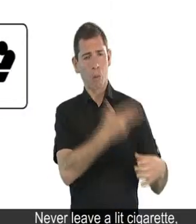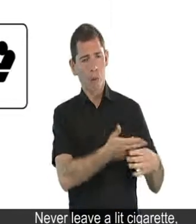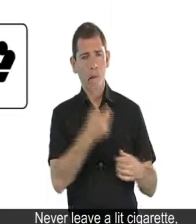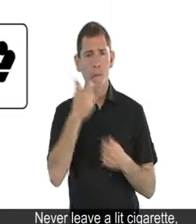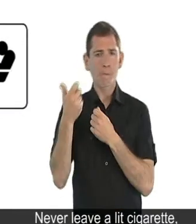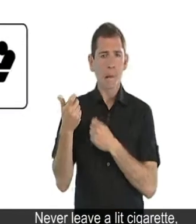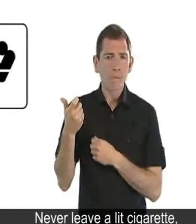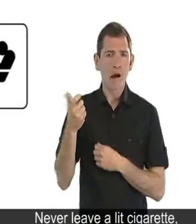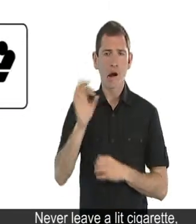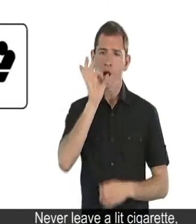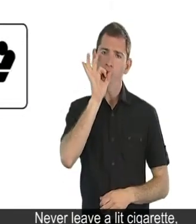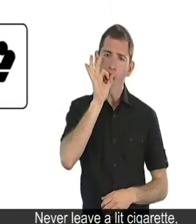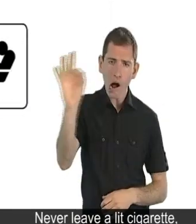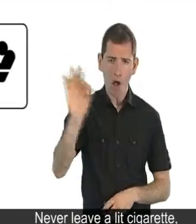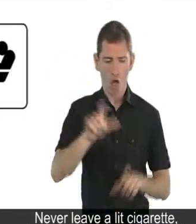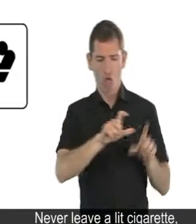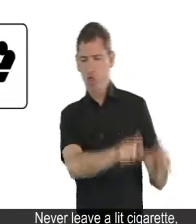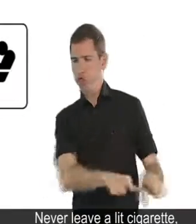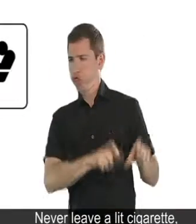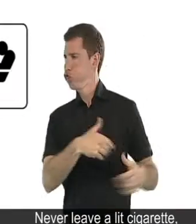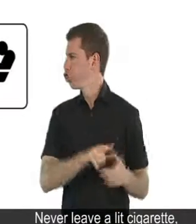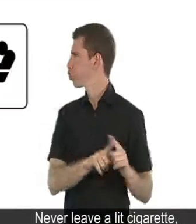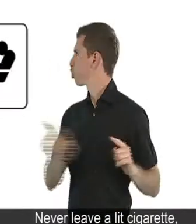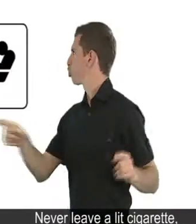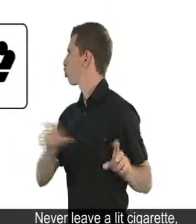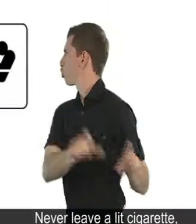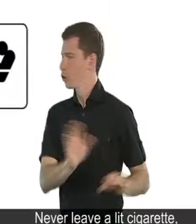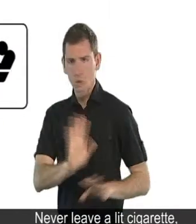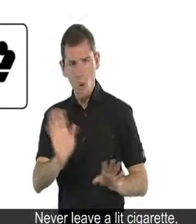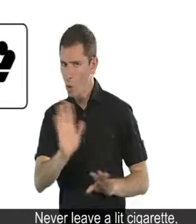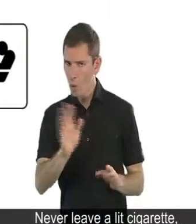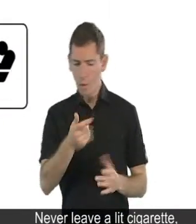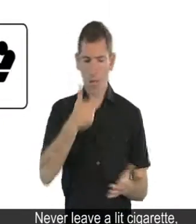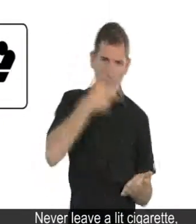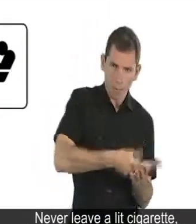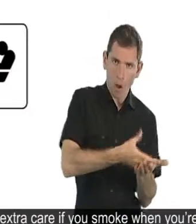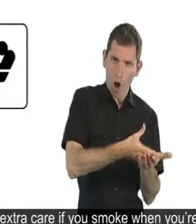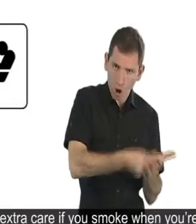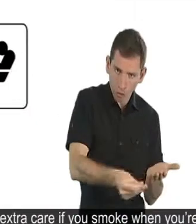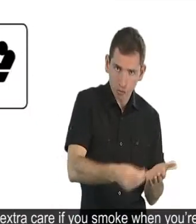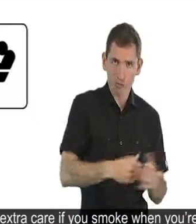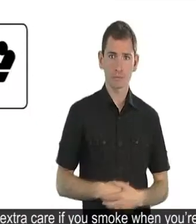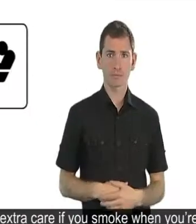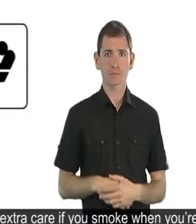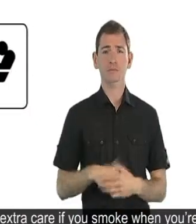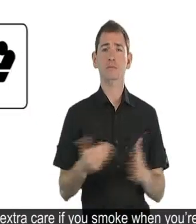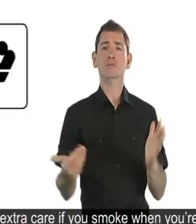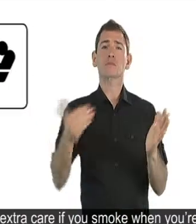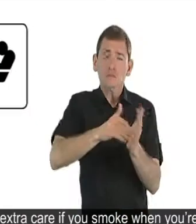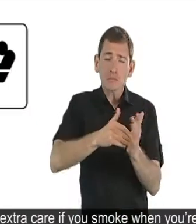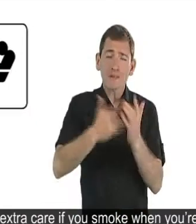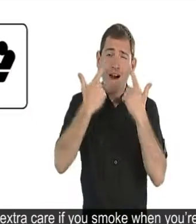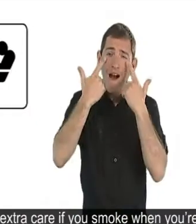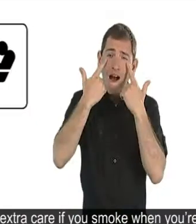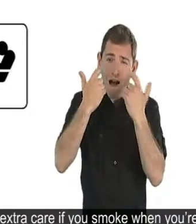Never leave a lit cigarette, cigar, or pipe lying around. And take extra care if you